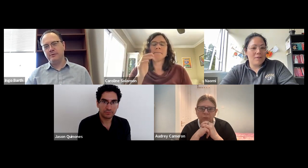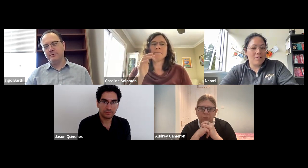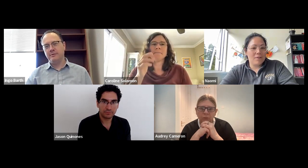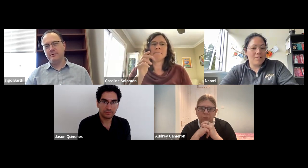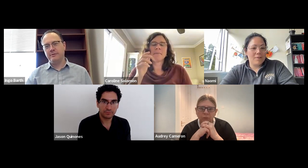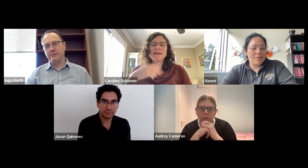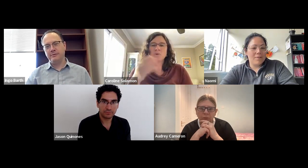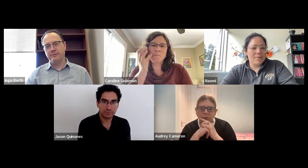process,